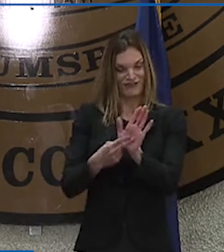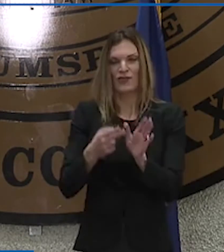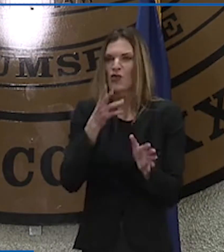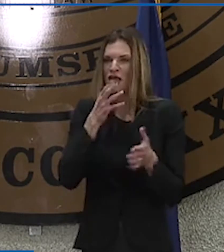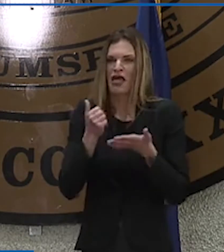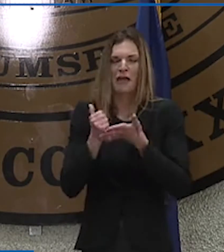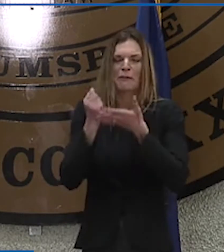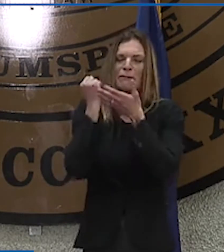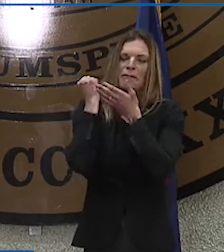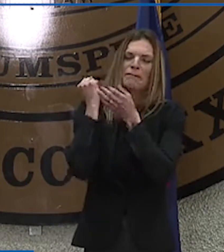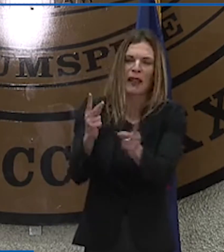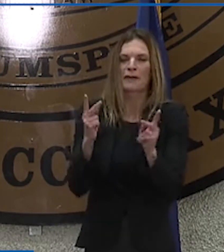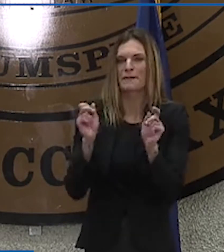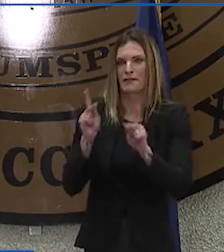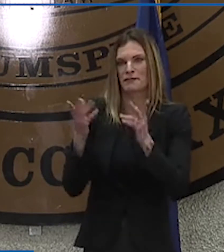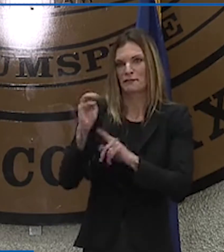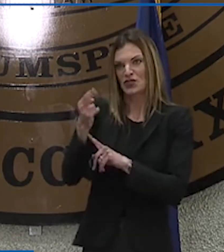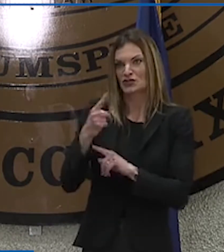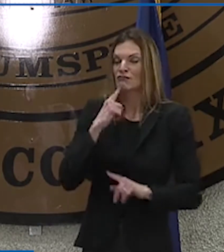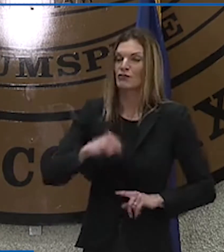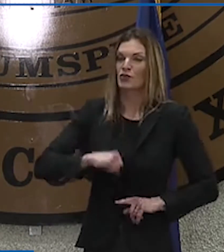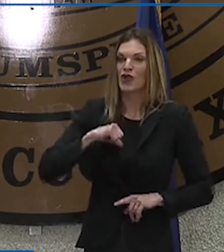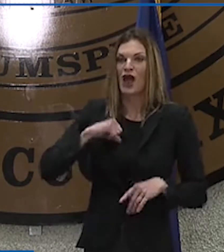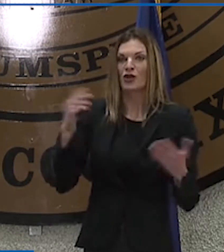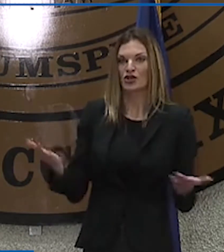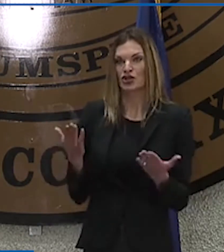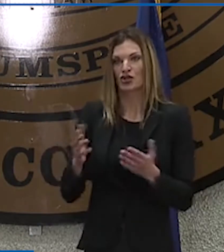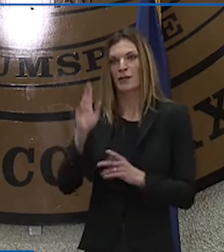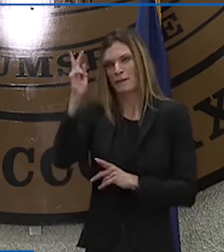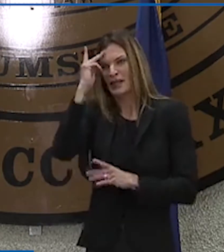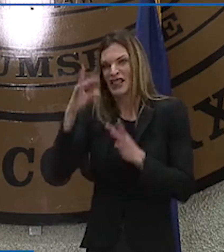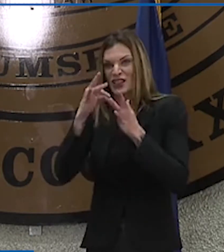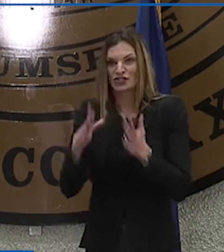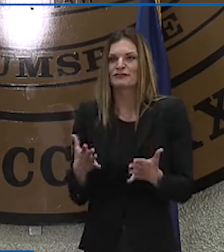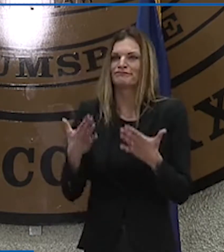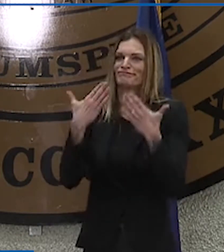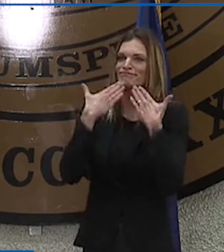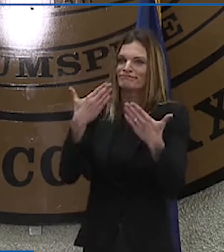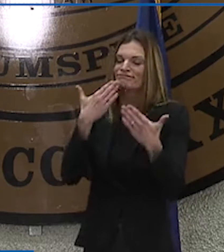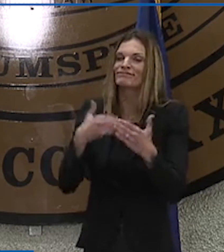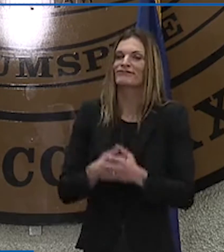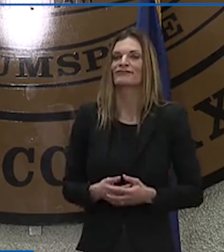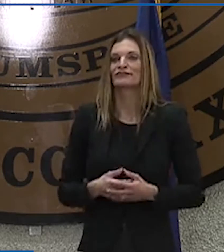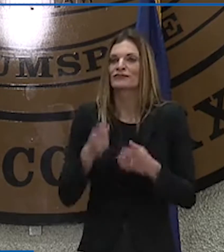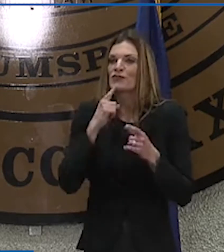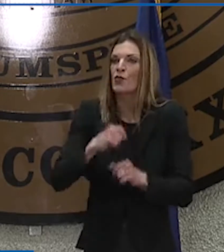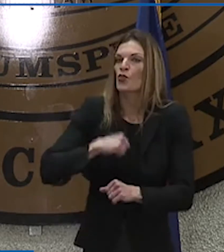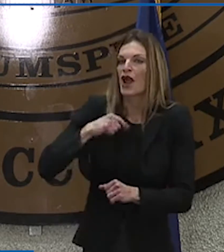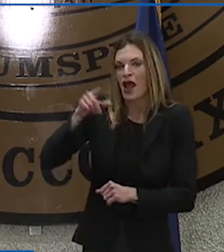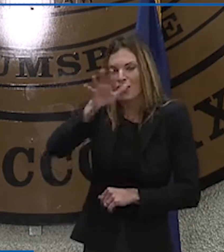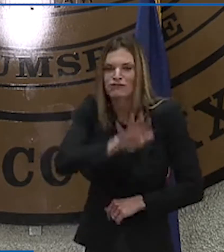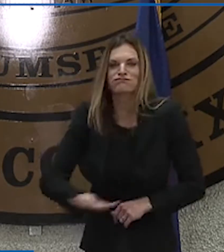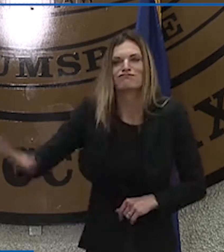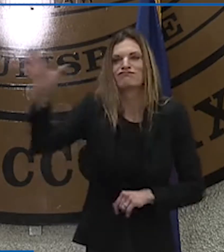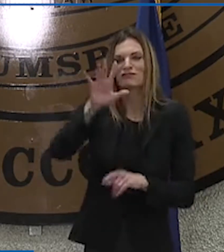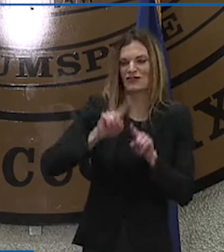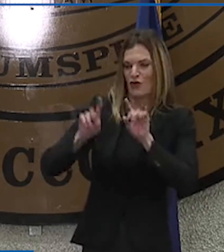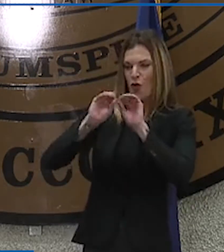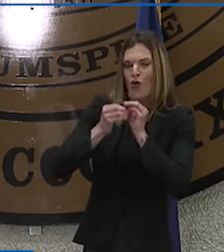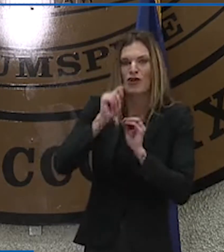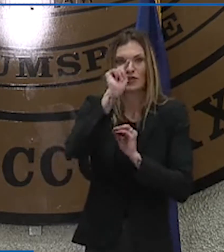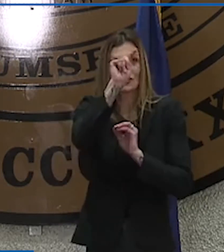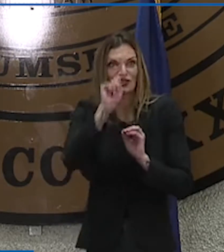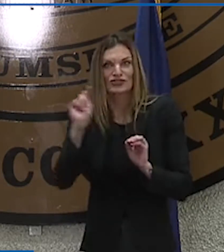I'm proud of our state today. I'm proud of our political leadership. I'm proud of the many citizens and organizations that helped pass